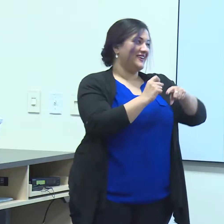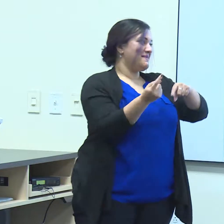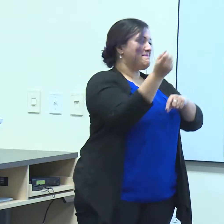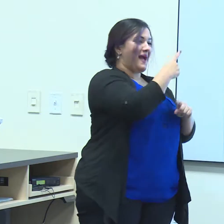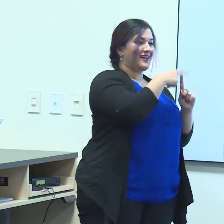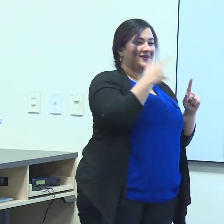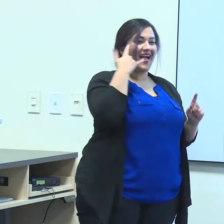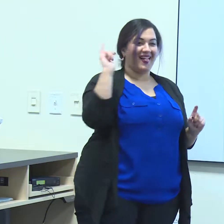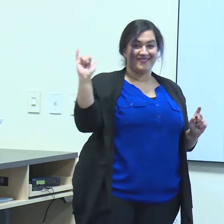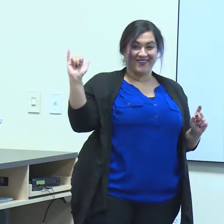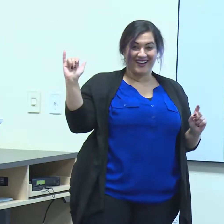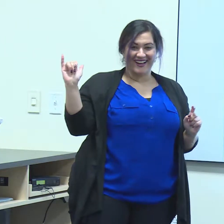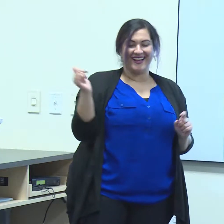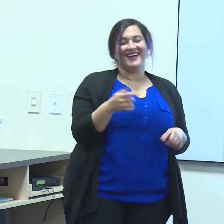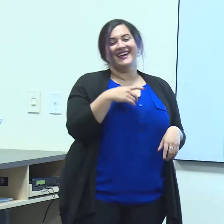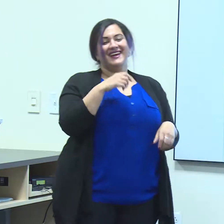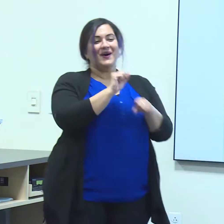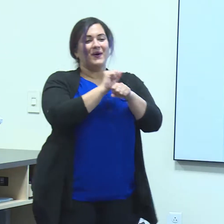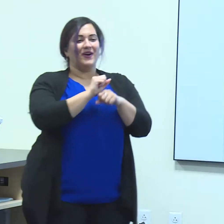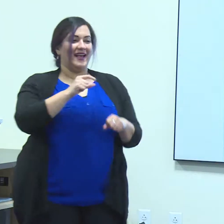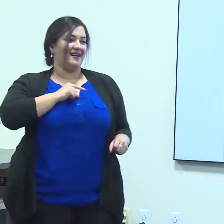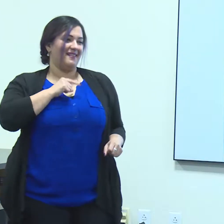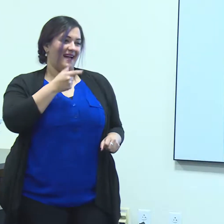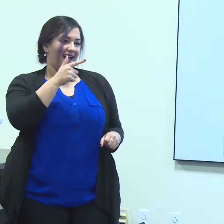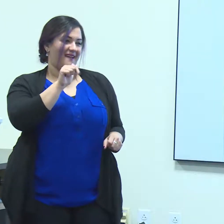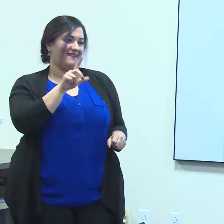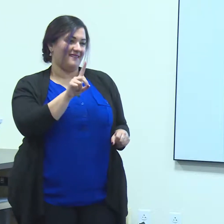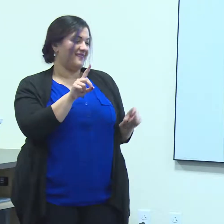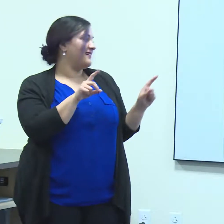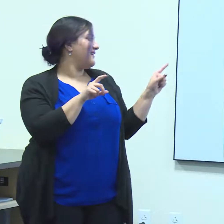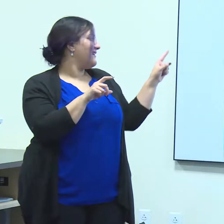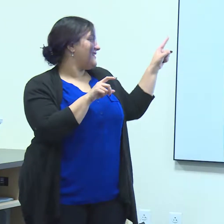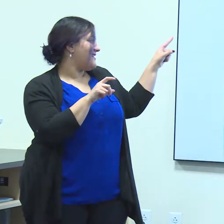working back in California at GLAD, G-L-A-D.